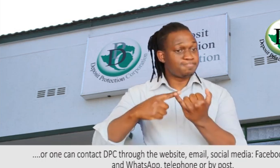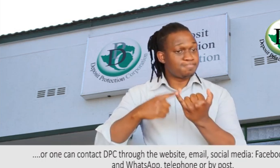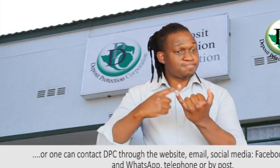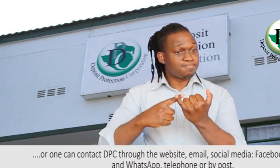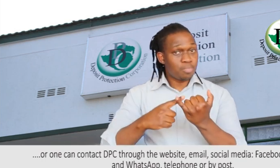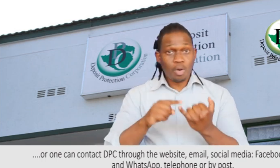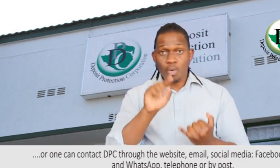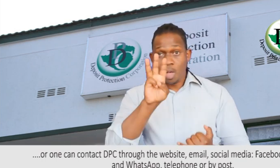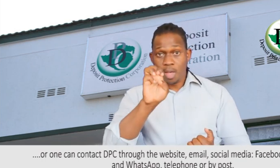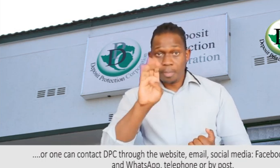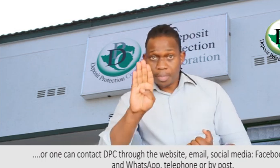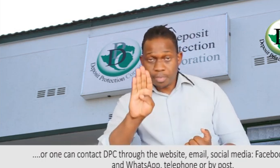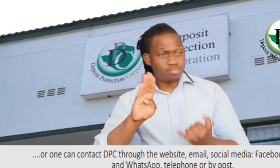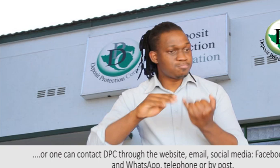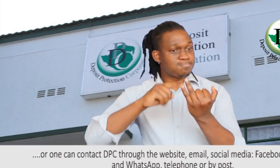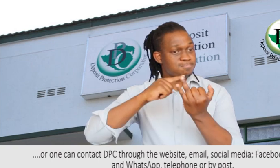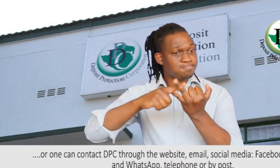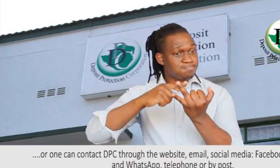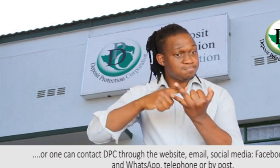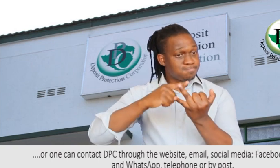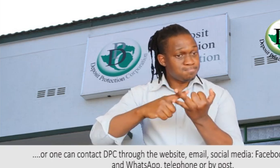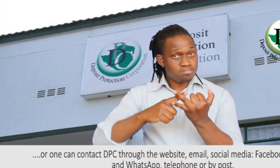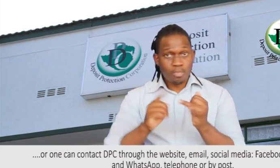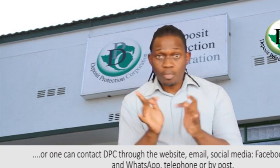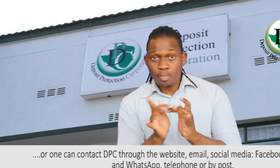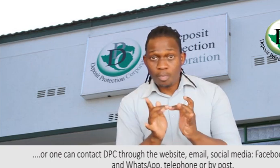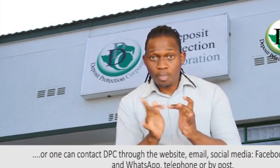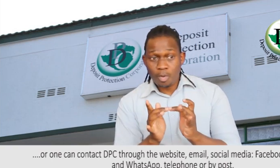Facebook, Twitter, and WhatsApp, telephone, or by post.